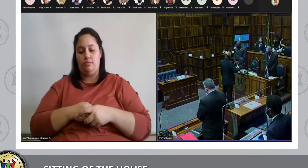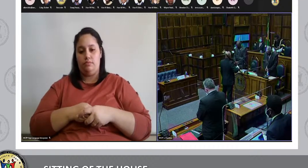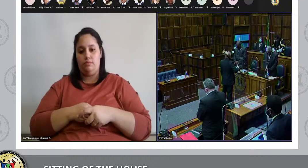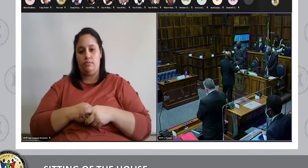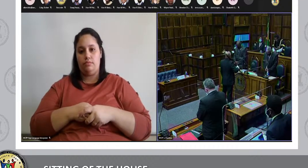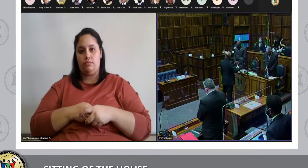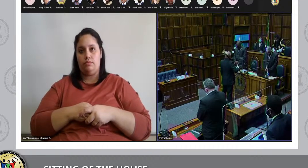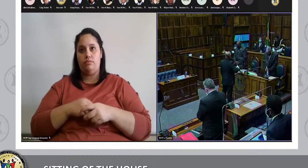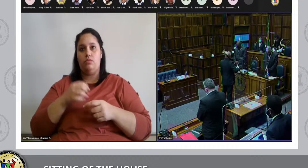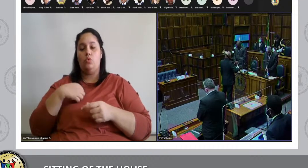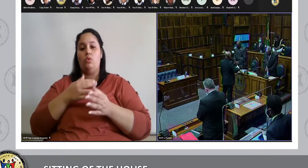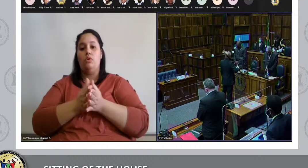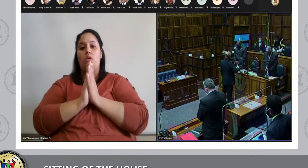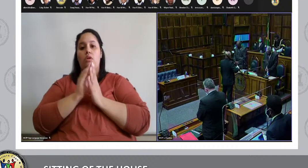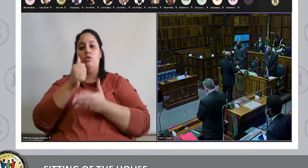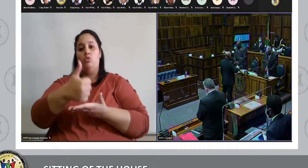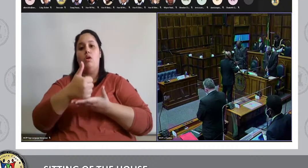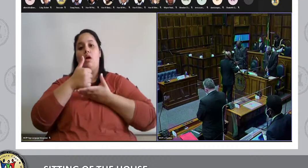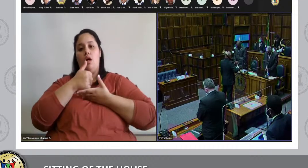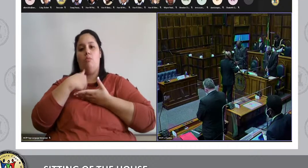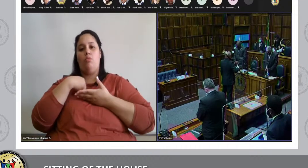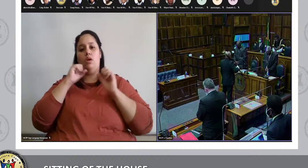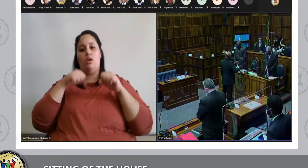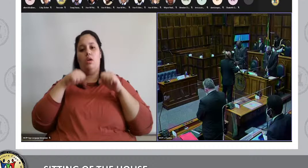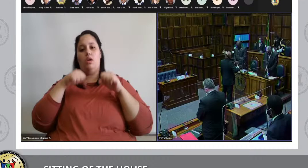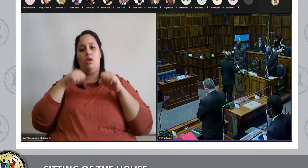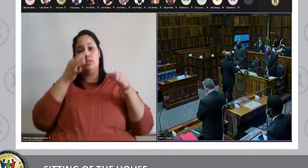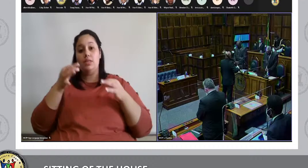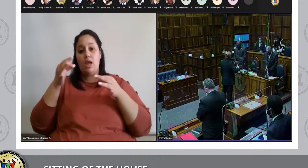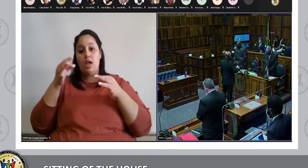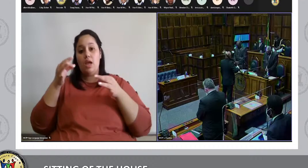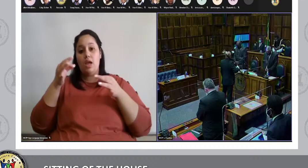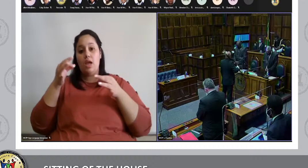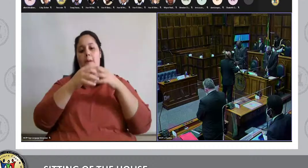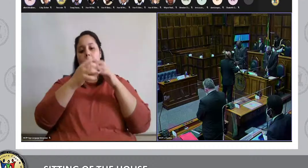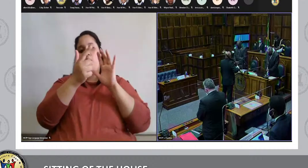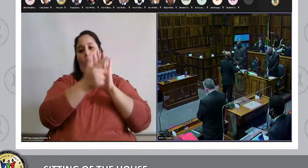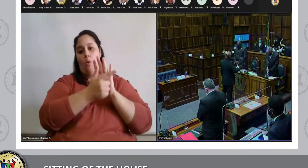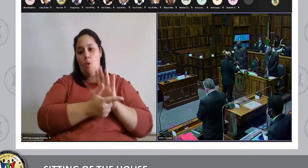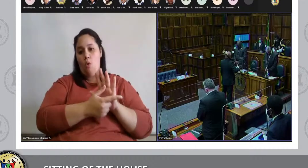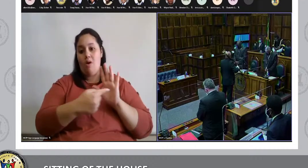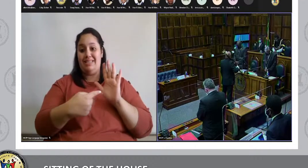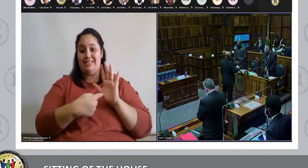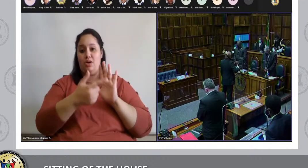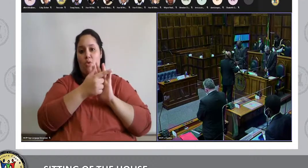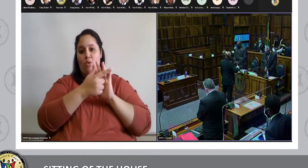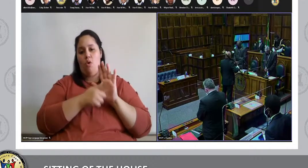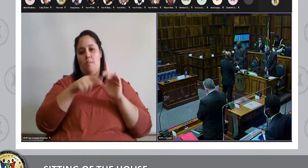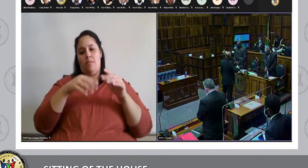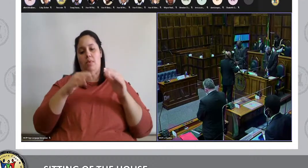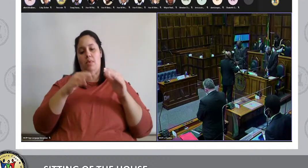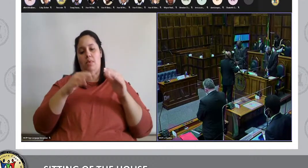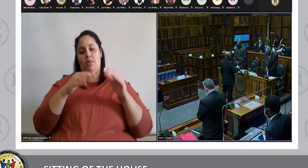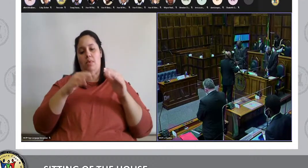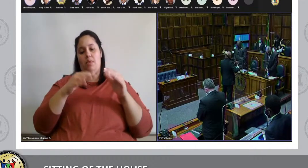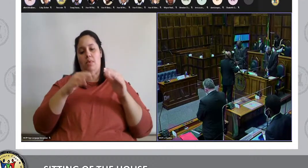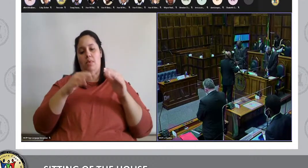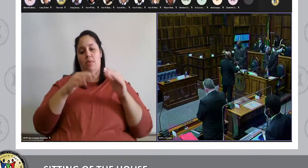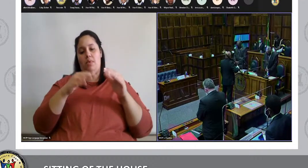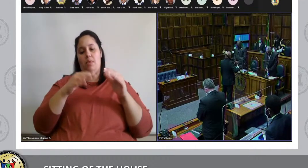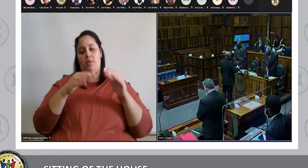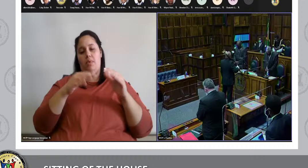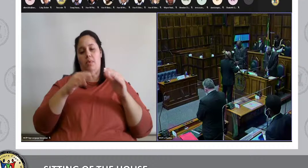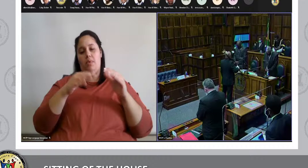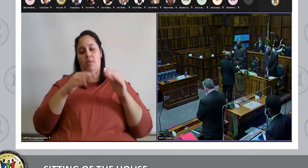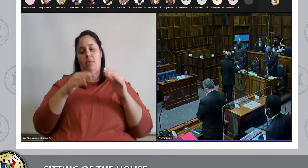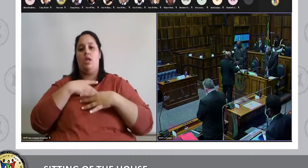we ask your help to make decisions and laws that will be just and will promote the interests of